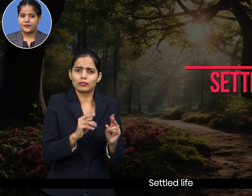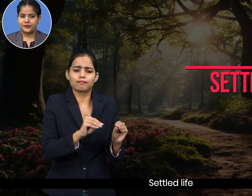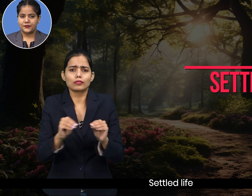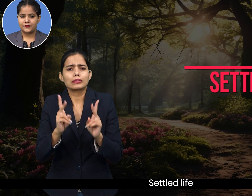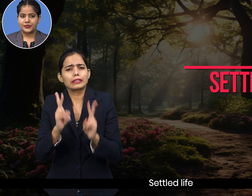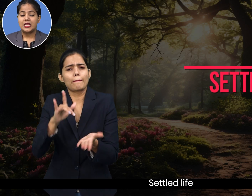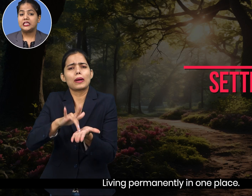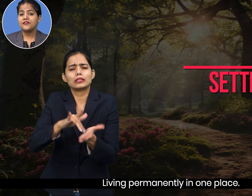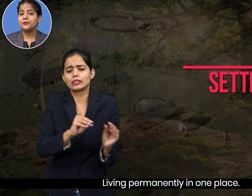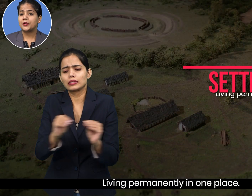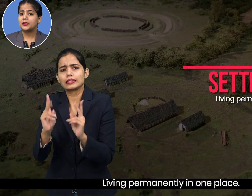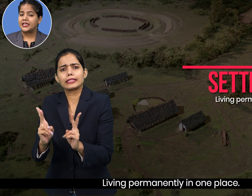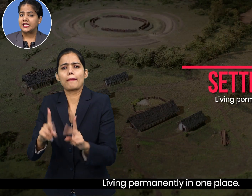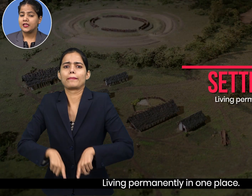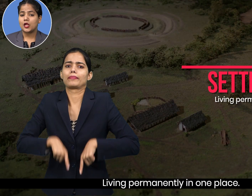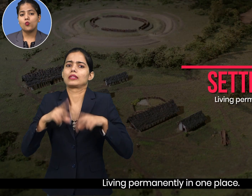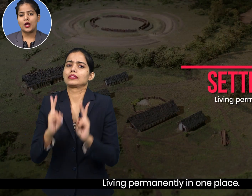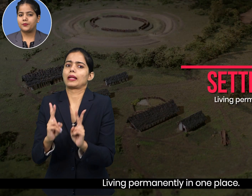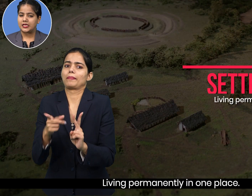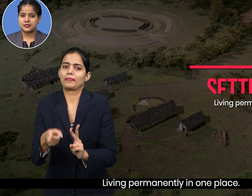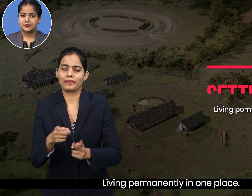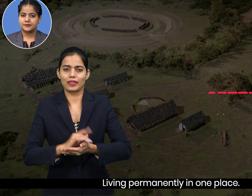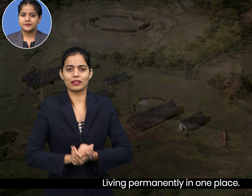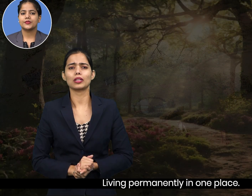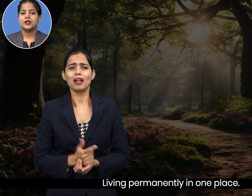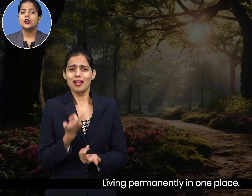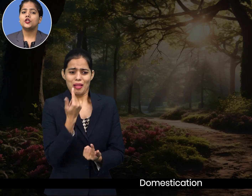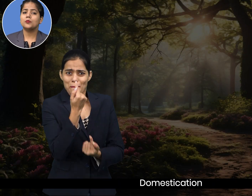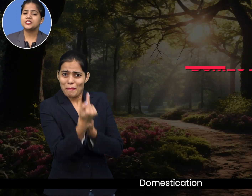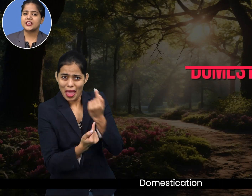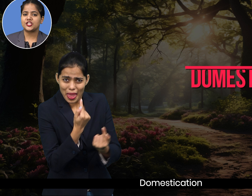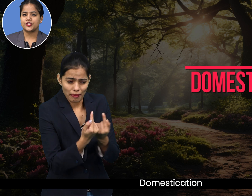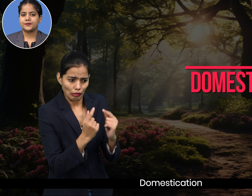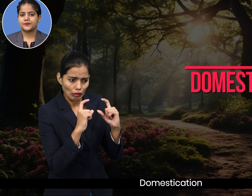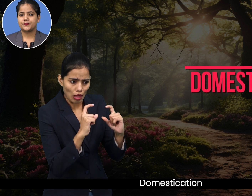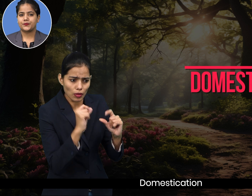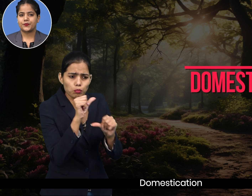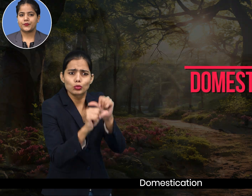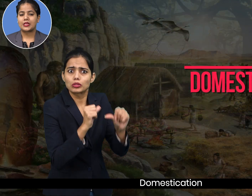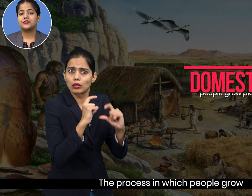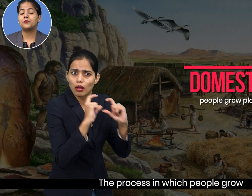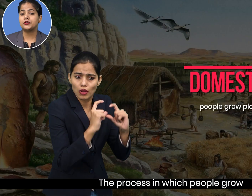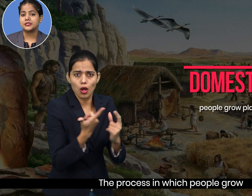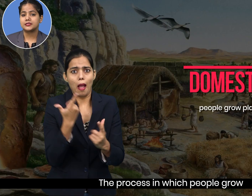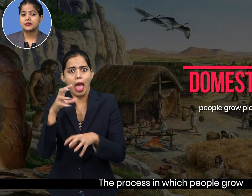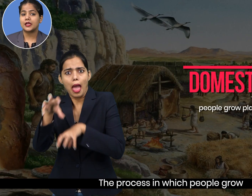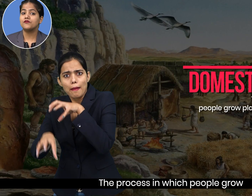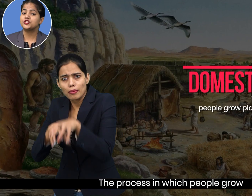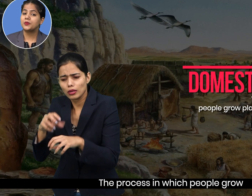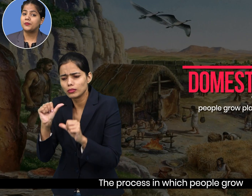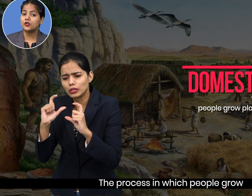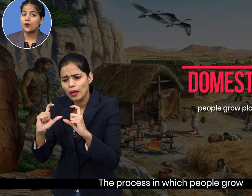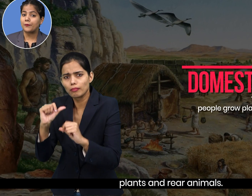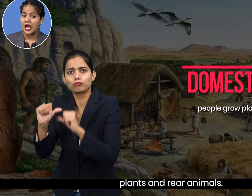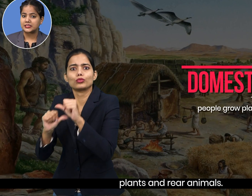Settled life. Living permanently in one place. Domestication. The process in